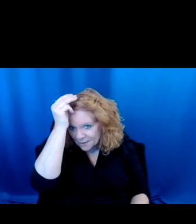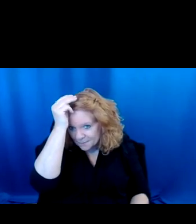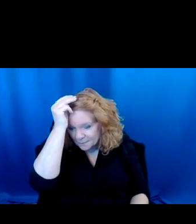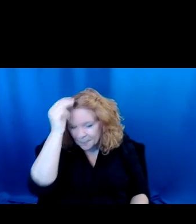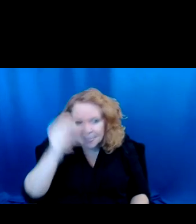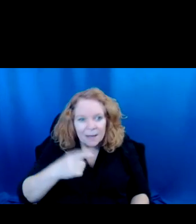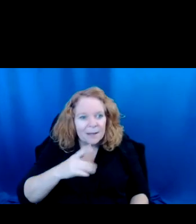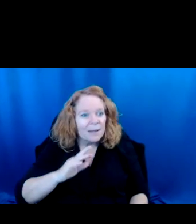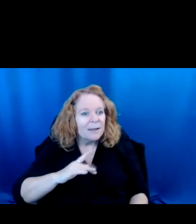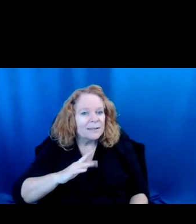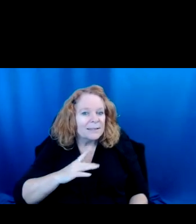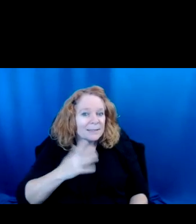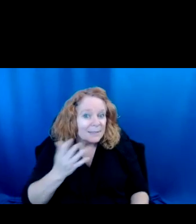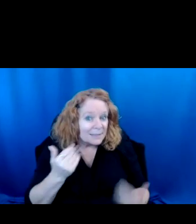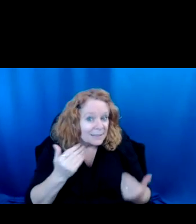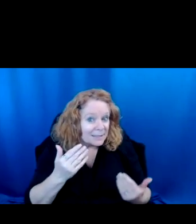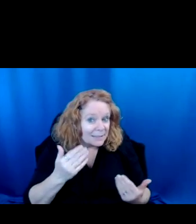So